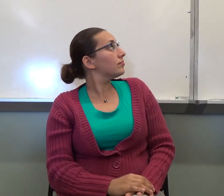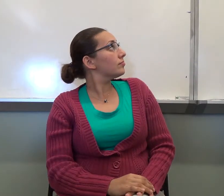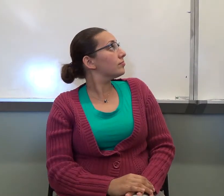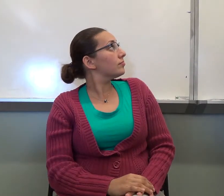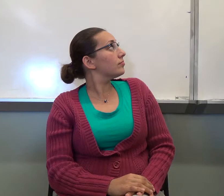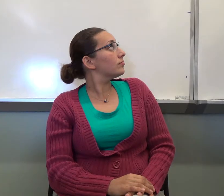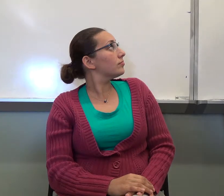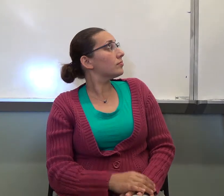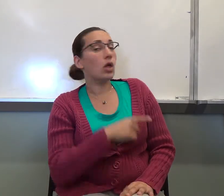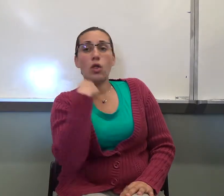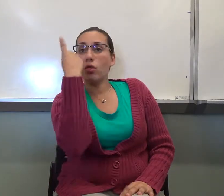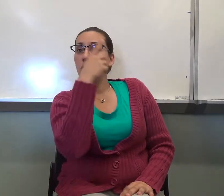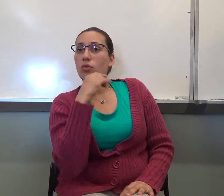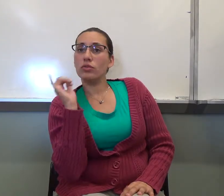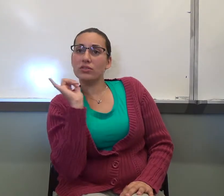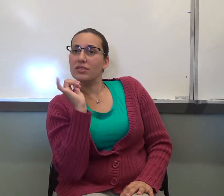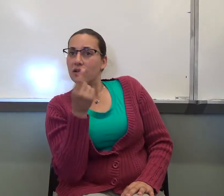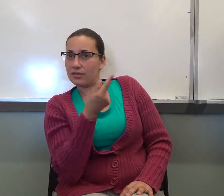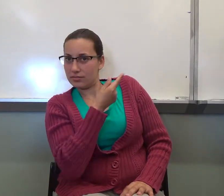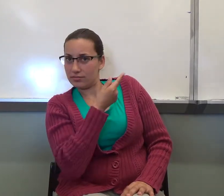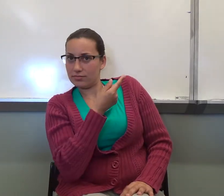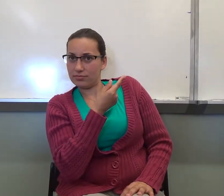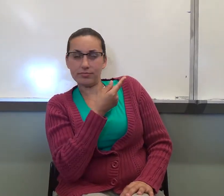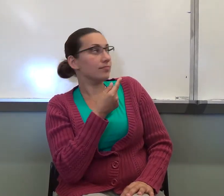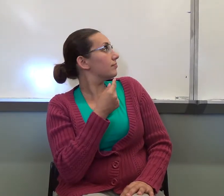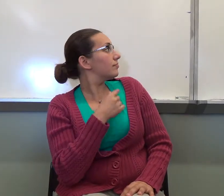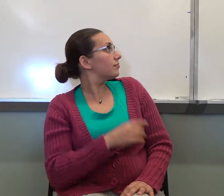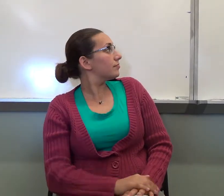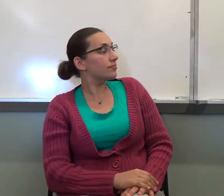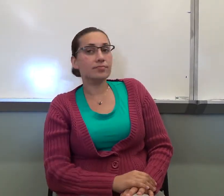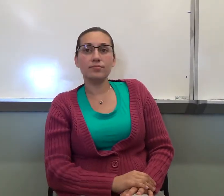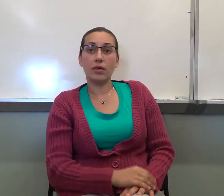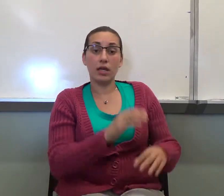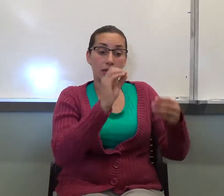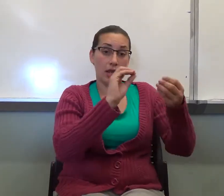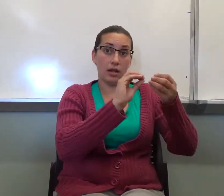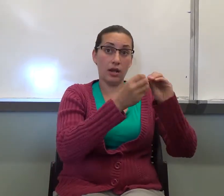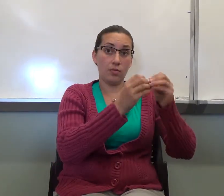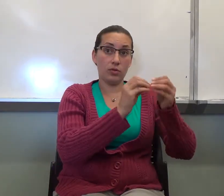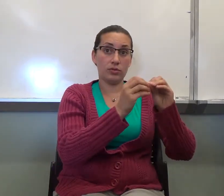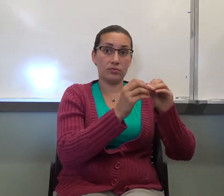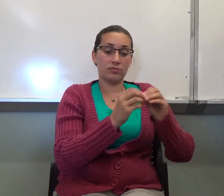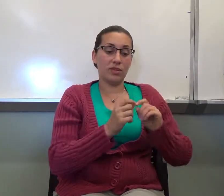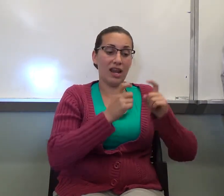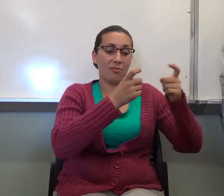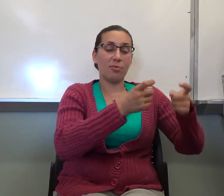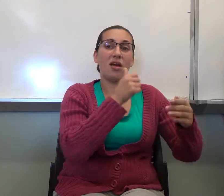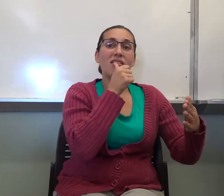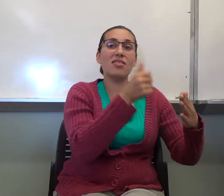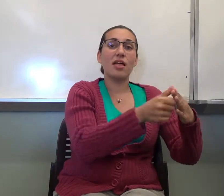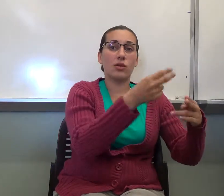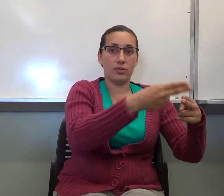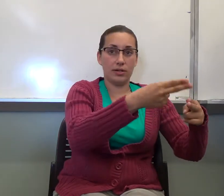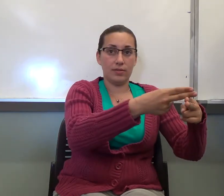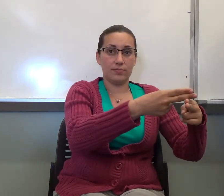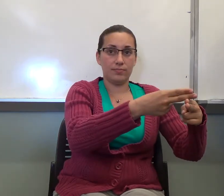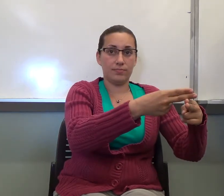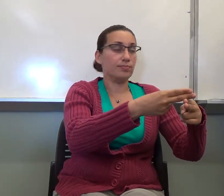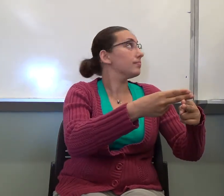Looks like this. In general, I'm going to call the numbers by letter names right now. Then we'll look at a specific example.